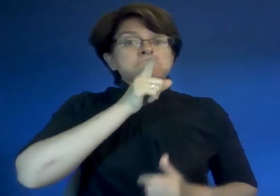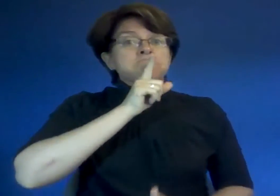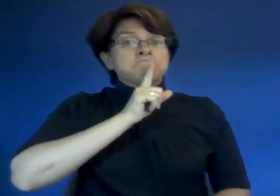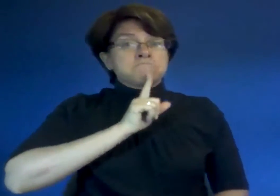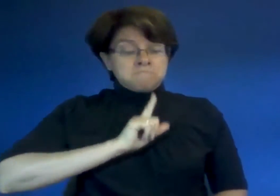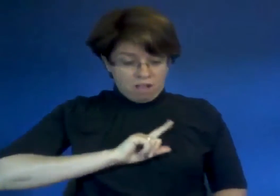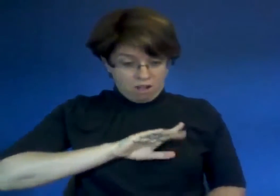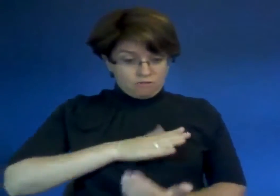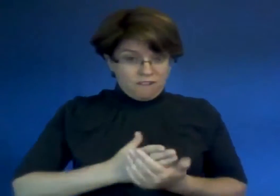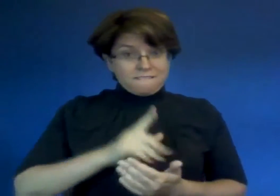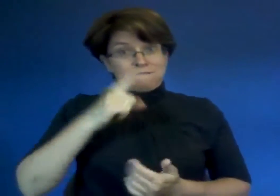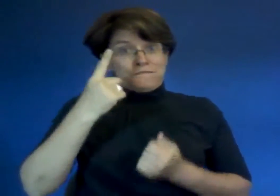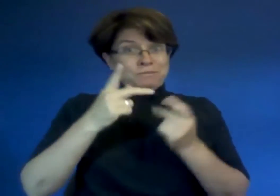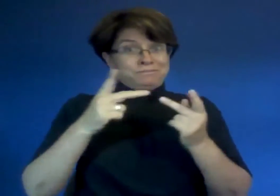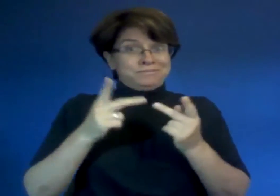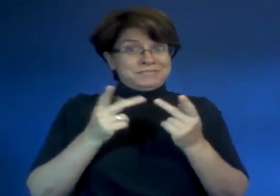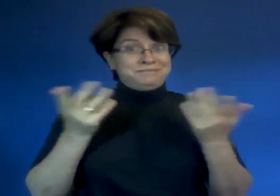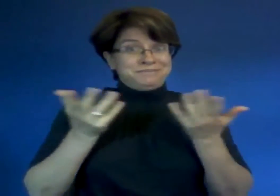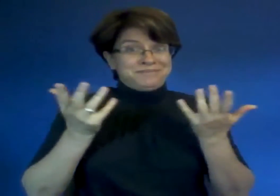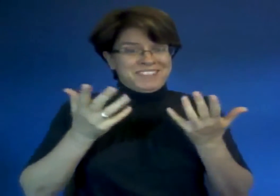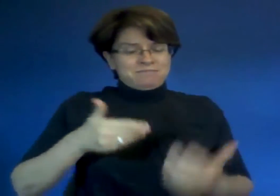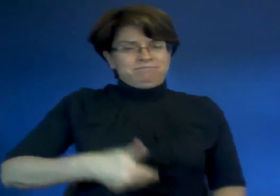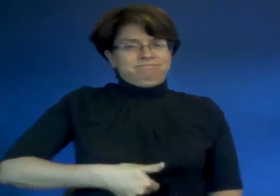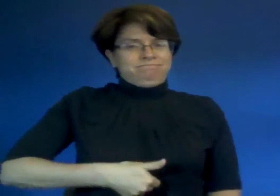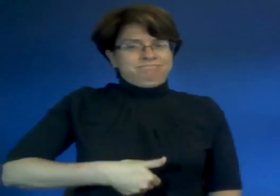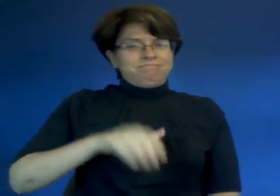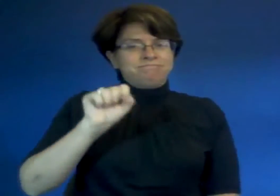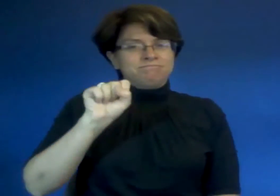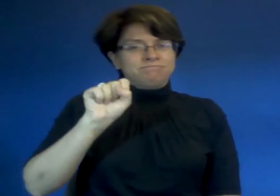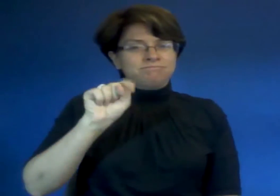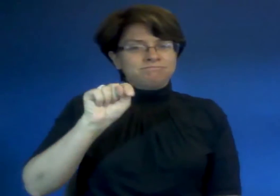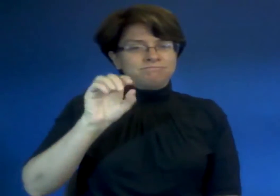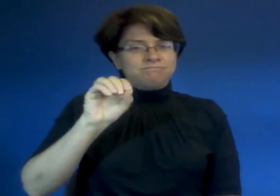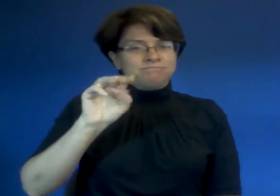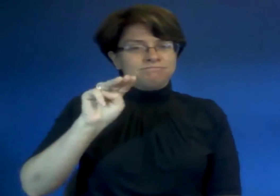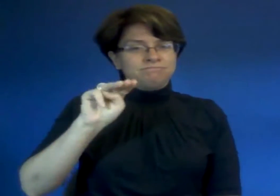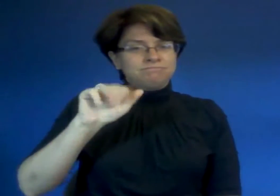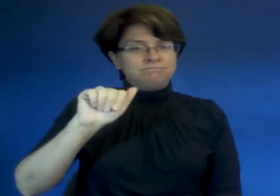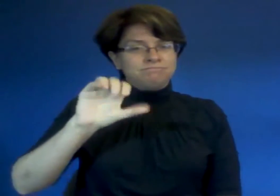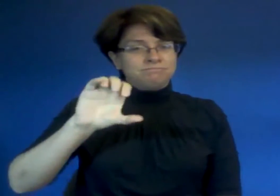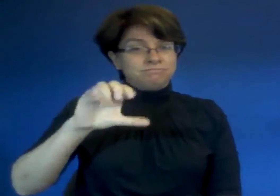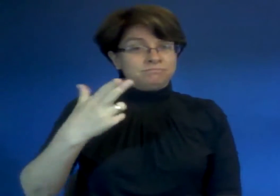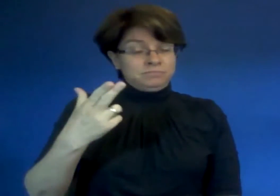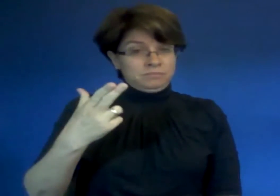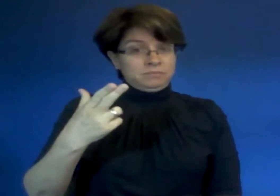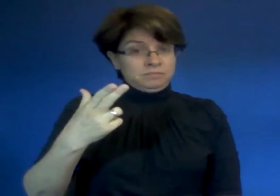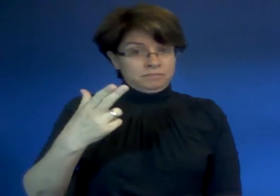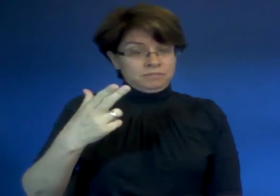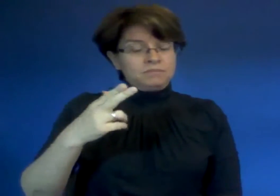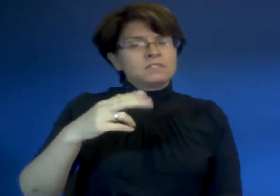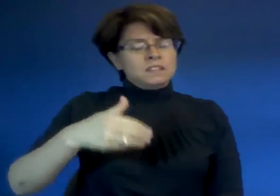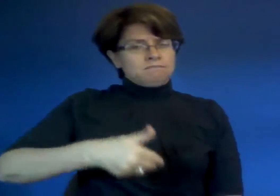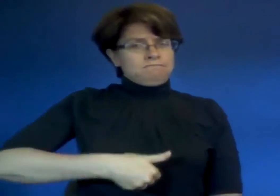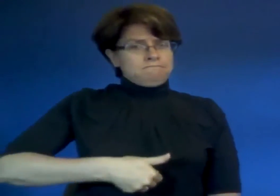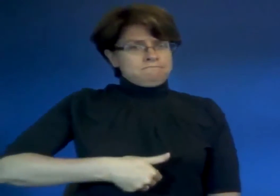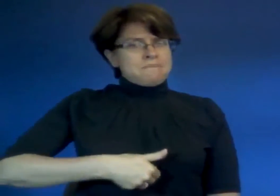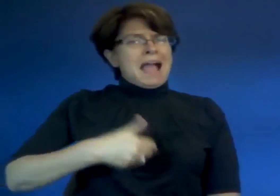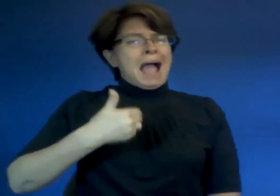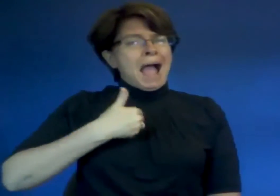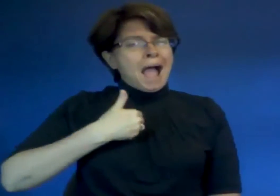higher in protein concentration will remain in your stomach exposed to gastric juice for longer periods of time. Materials that don't have quite so